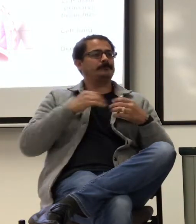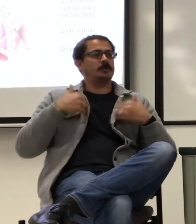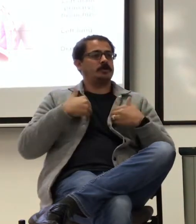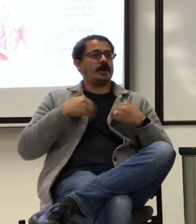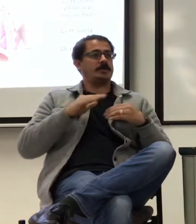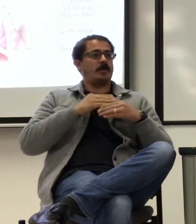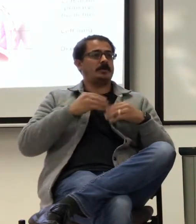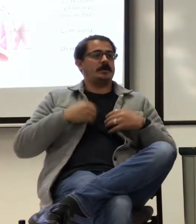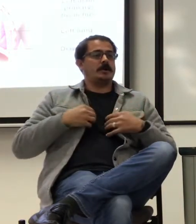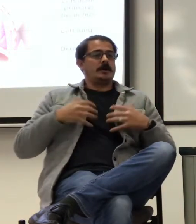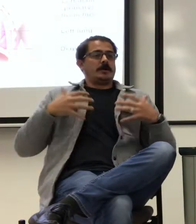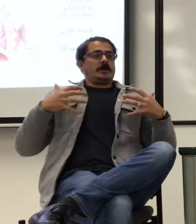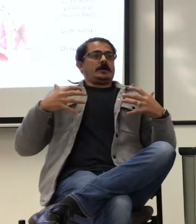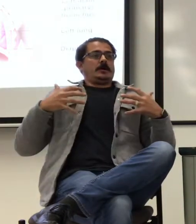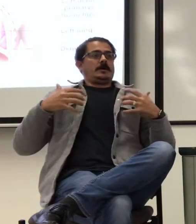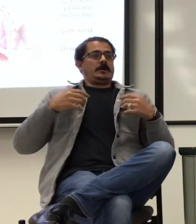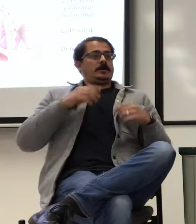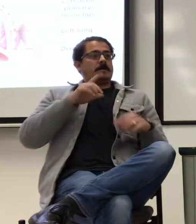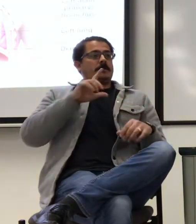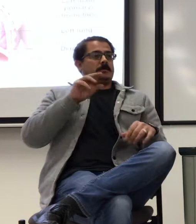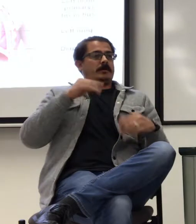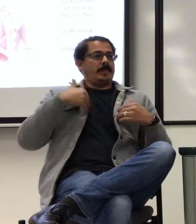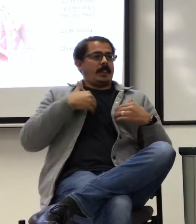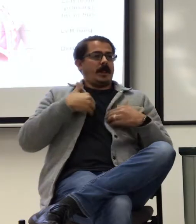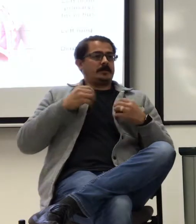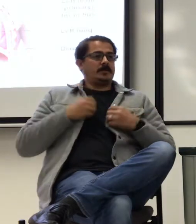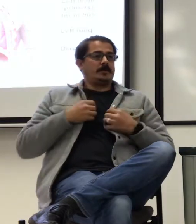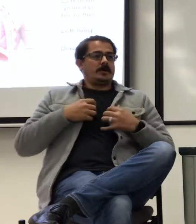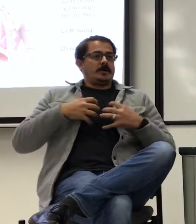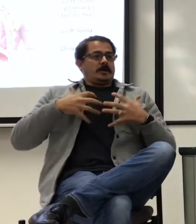expands, the lungs expand with it.